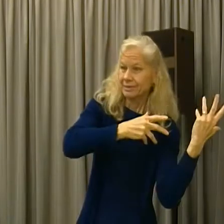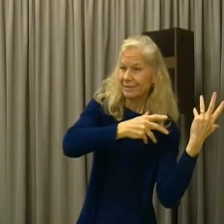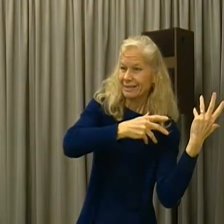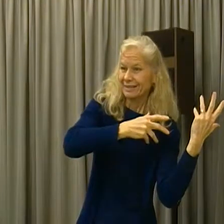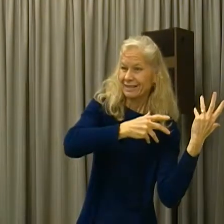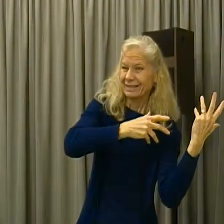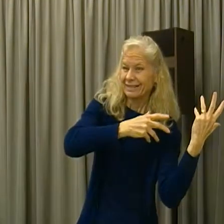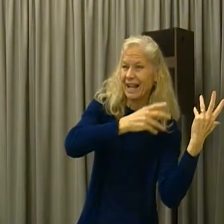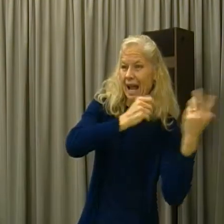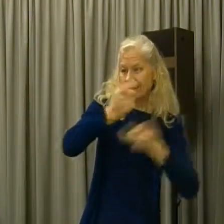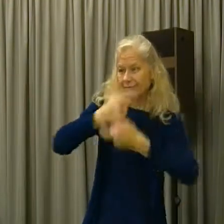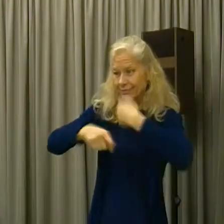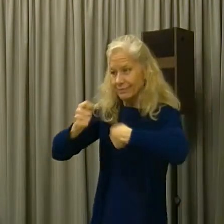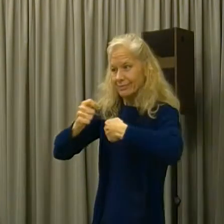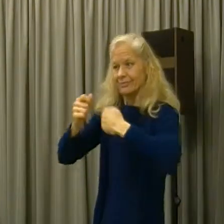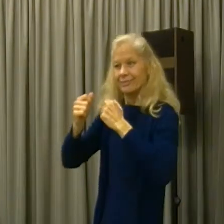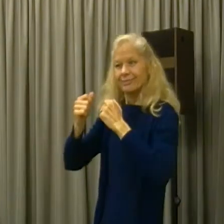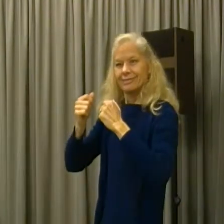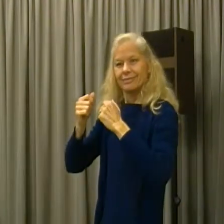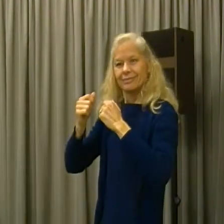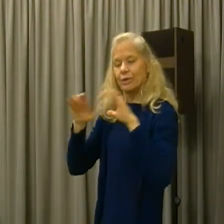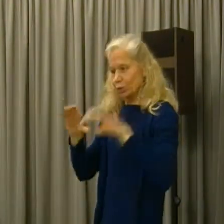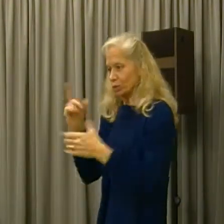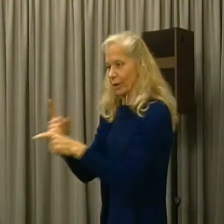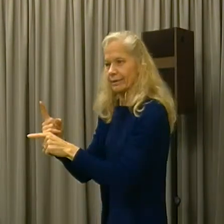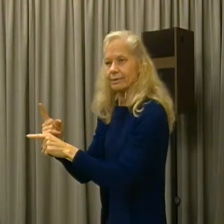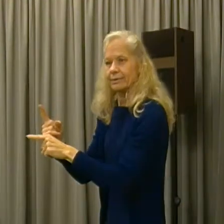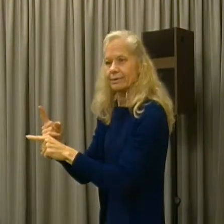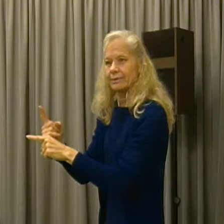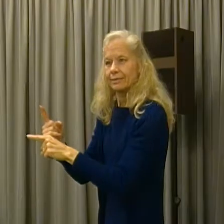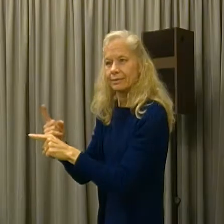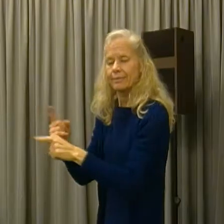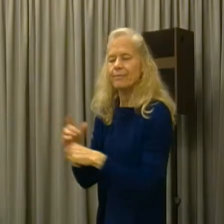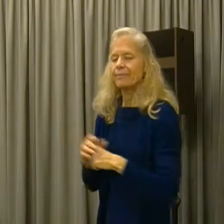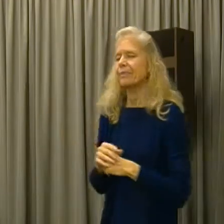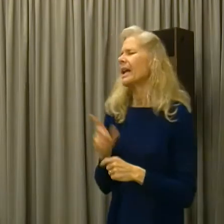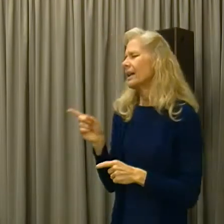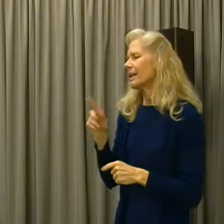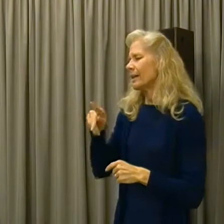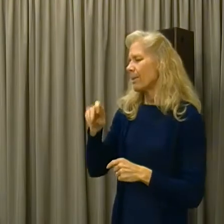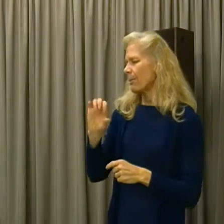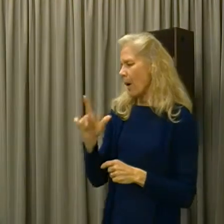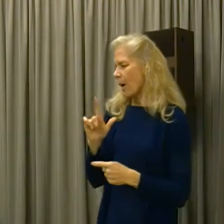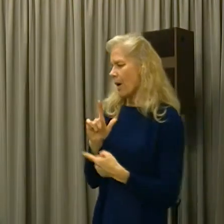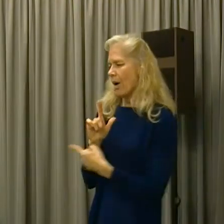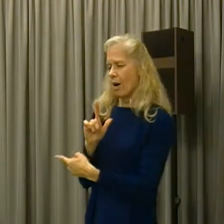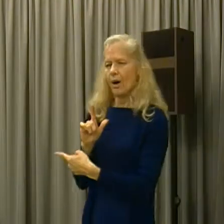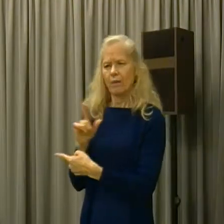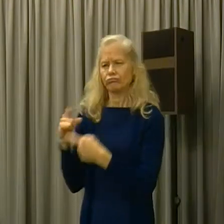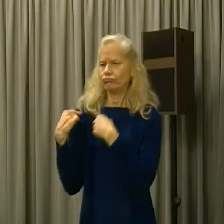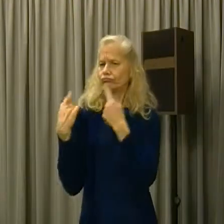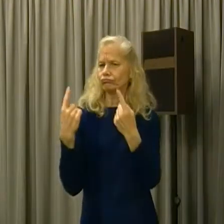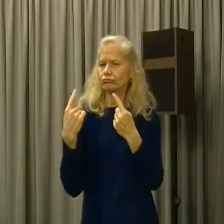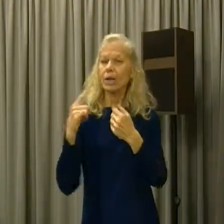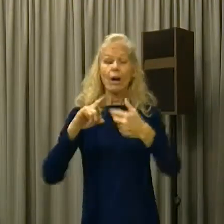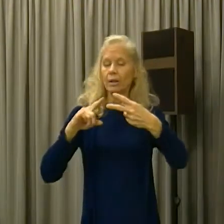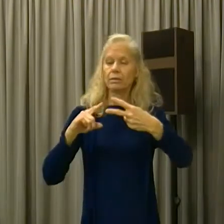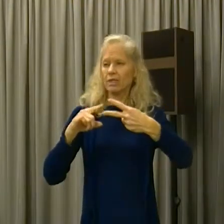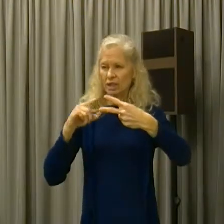has been teaching the church at Corinth through these letters. Now, remember, in 1 Corinthians, they had done many